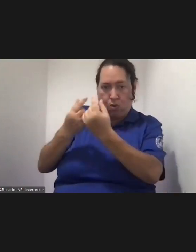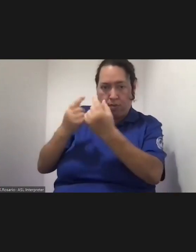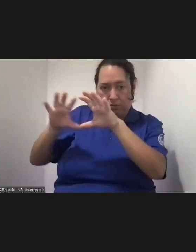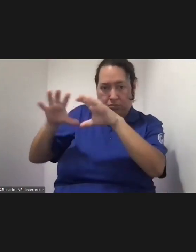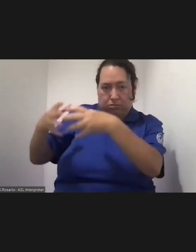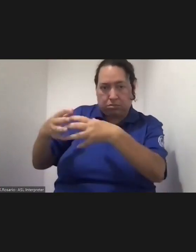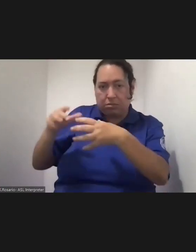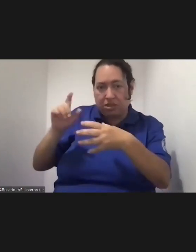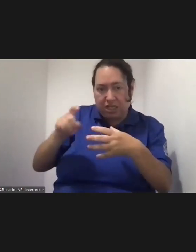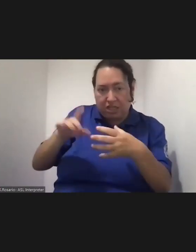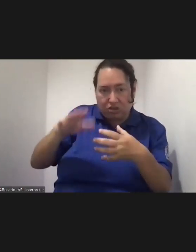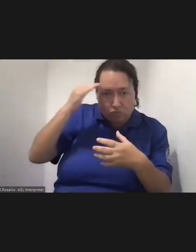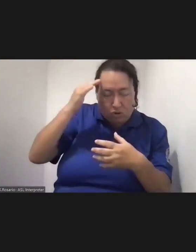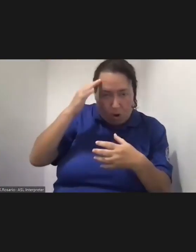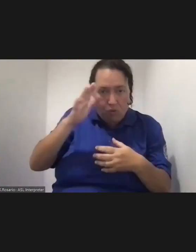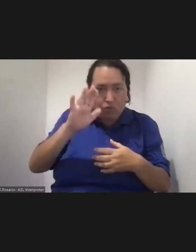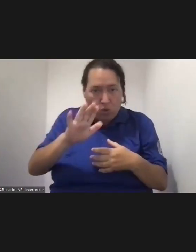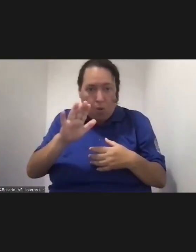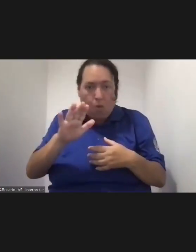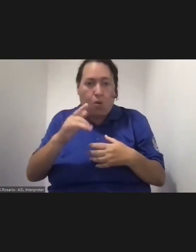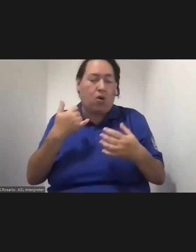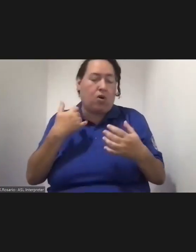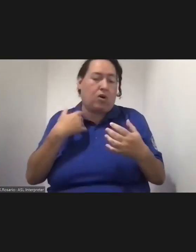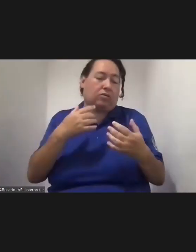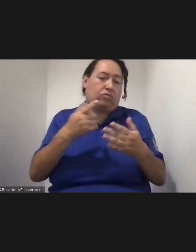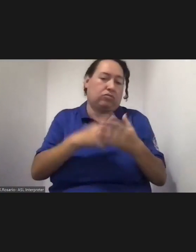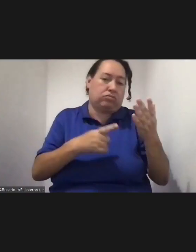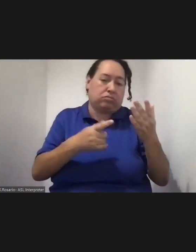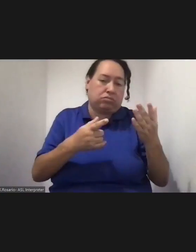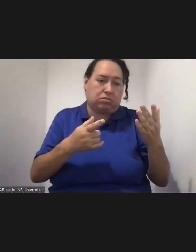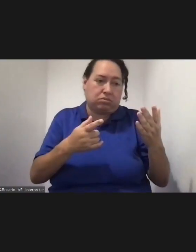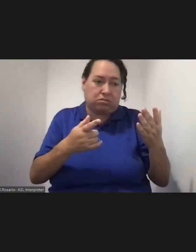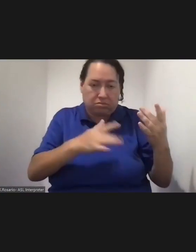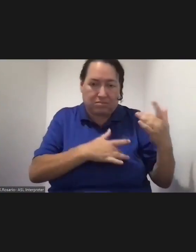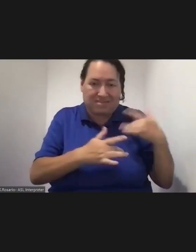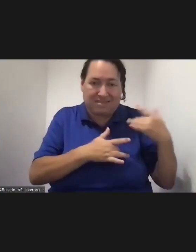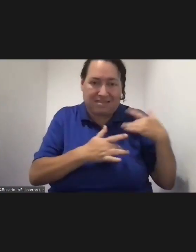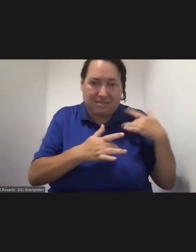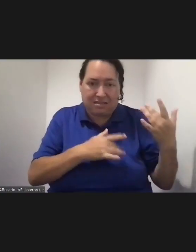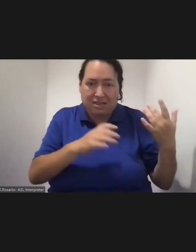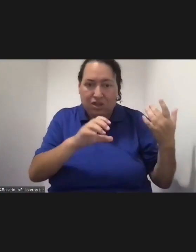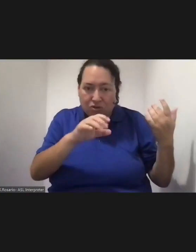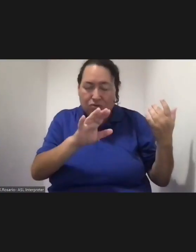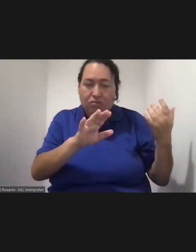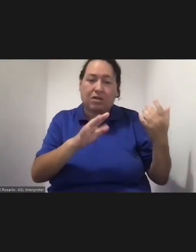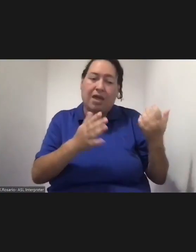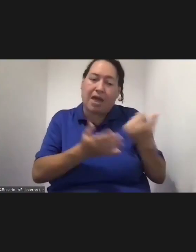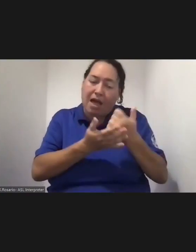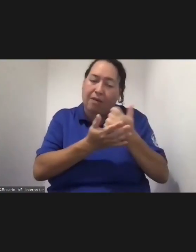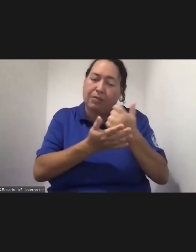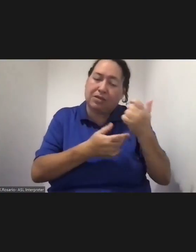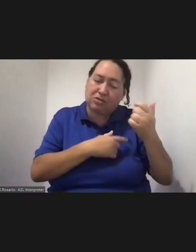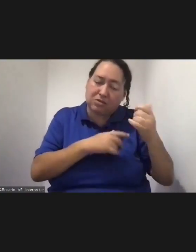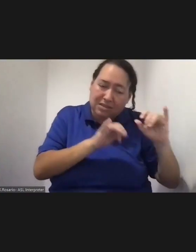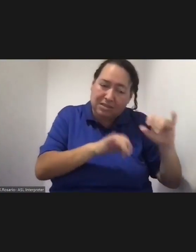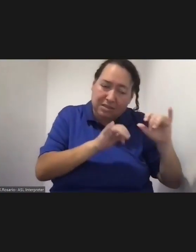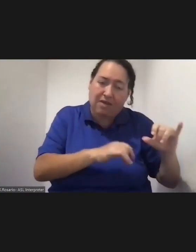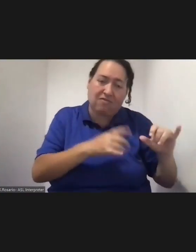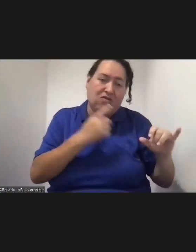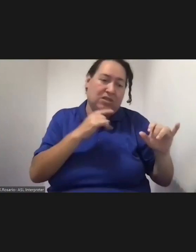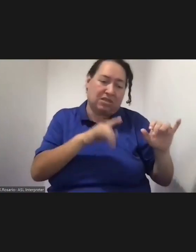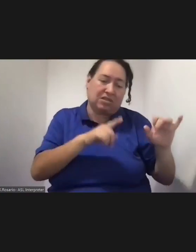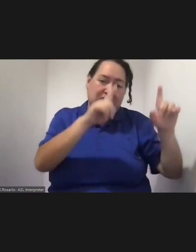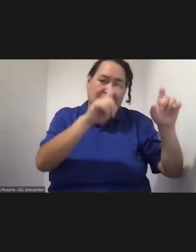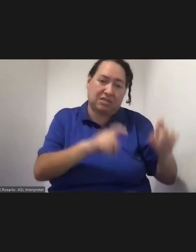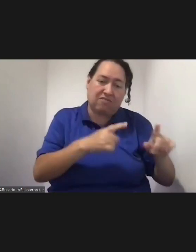status, to come in and get tested. Help us contain the spread of the virus. The test site will operate from